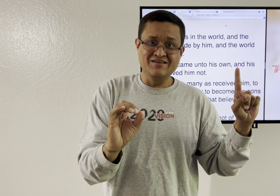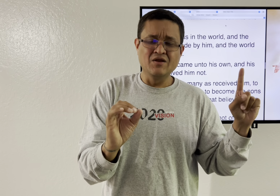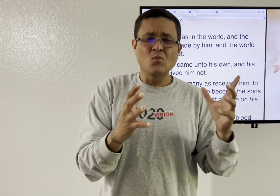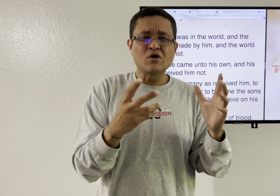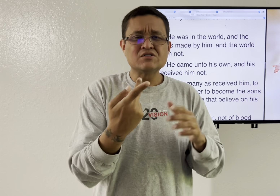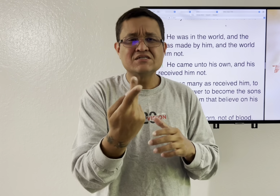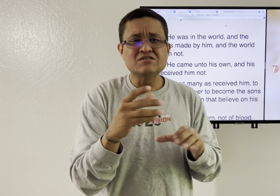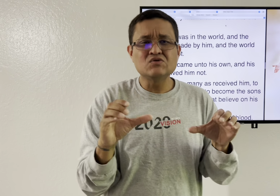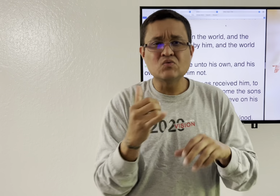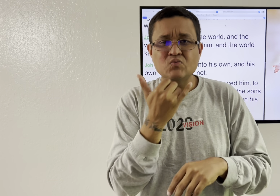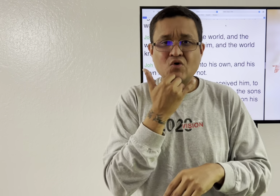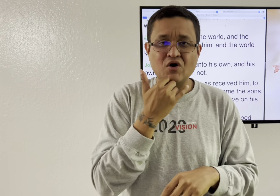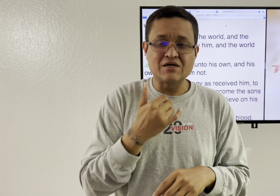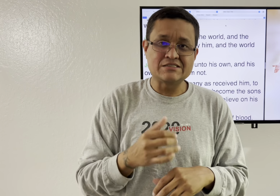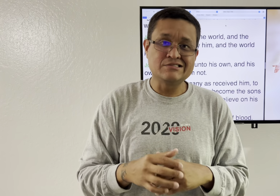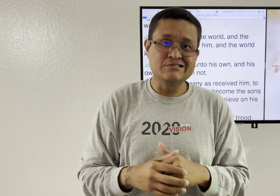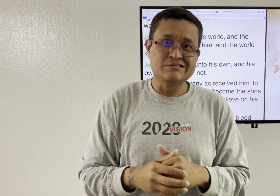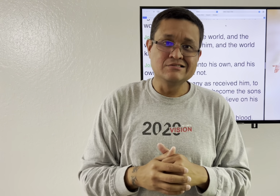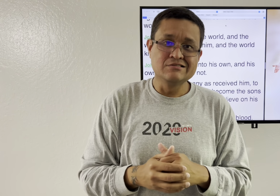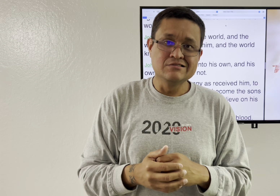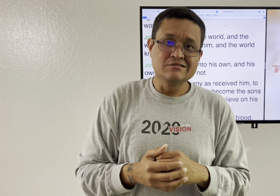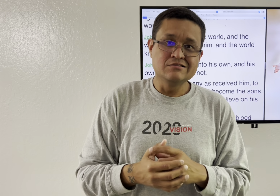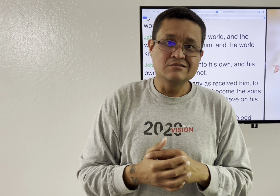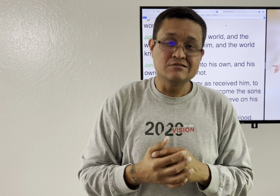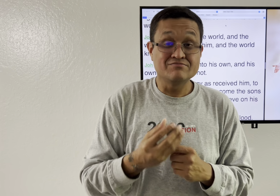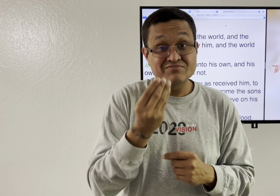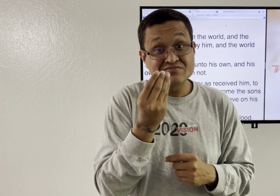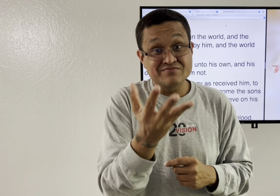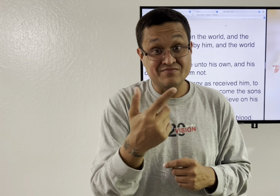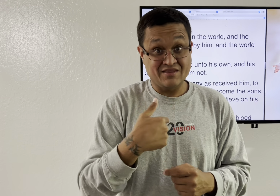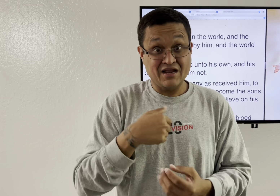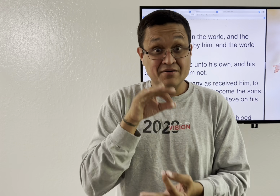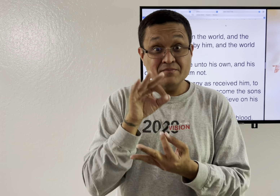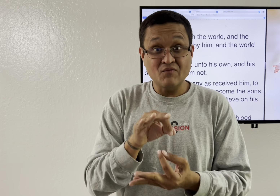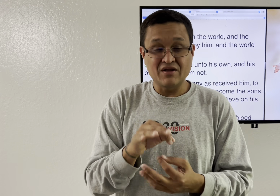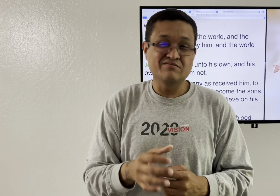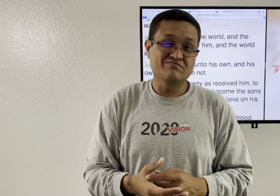Wait a minute. You know, what's wrong with him? What did he do wrong? He done nothing.